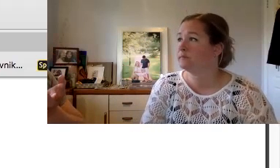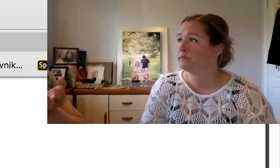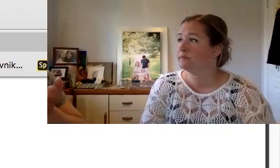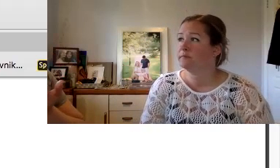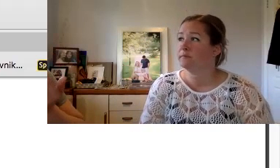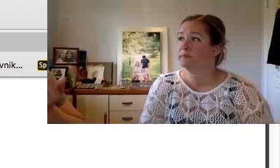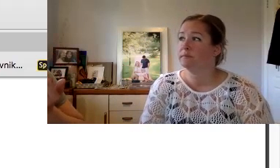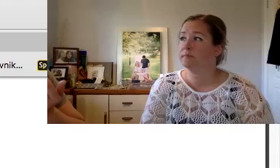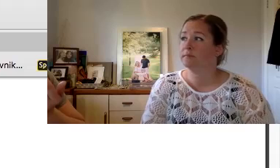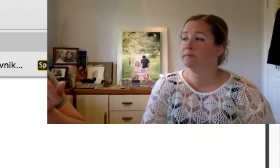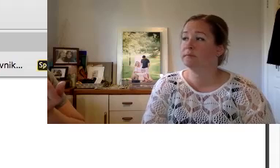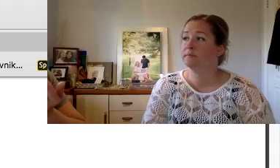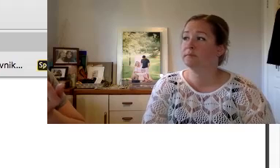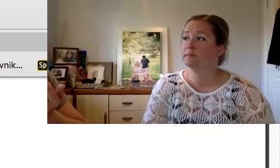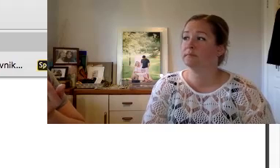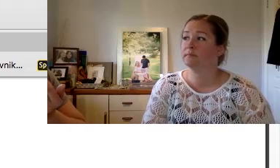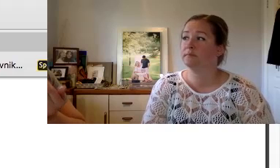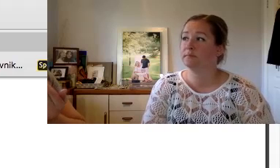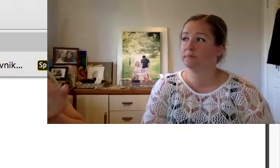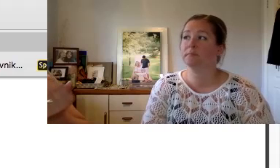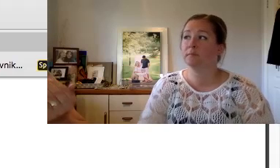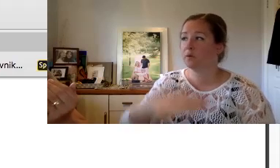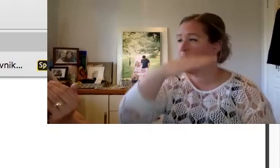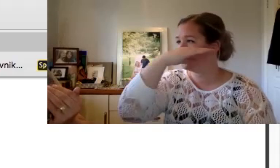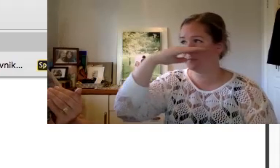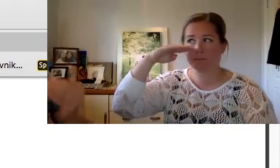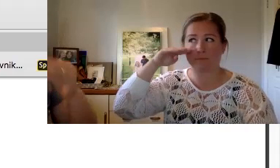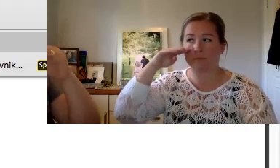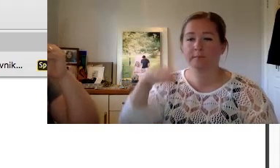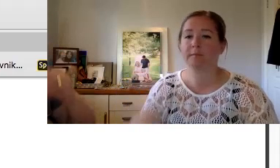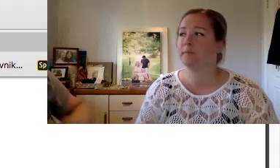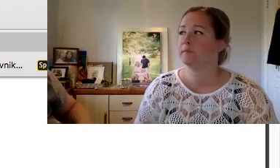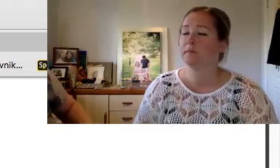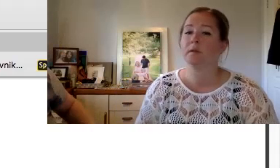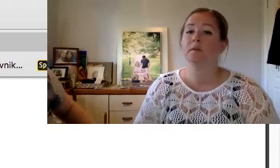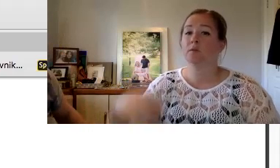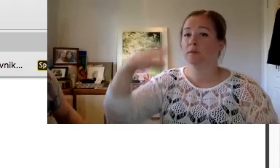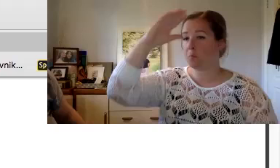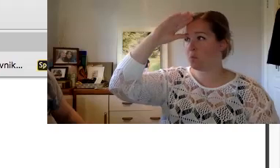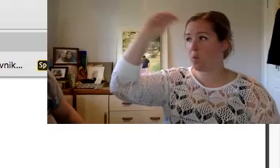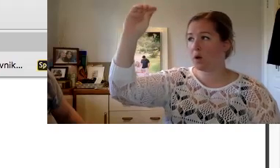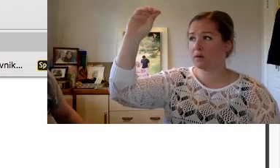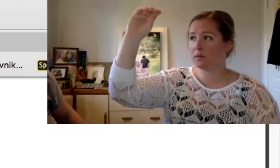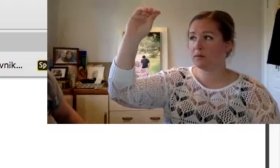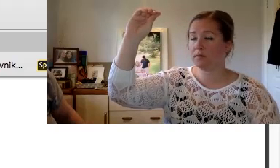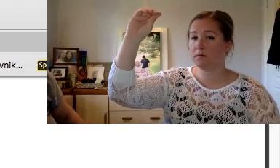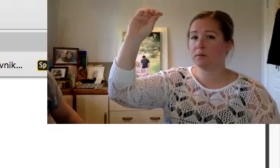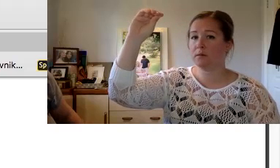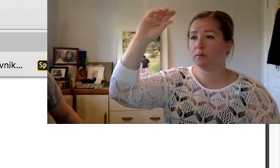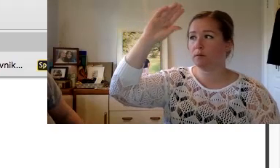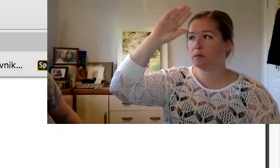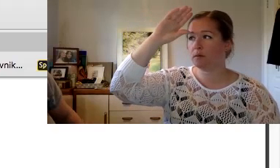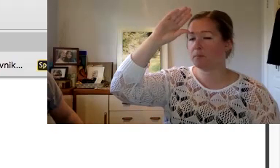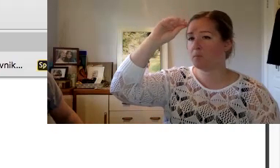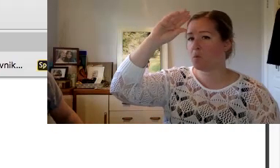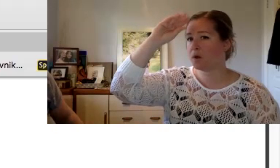from, the sign for a girl. It's below the face, below the nose. So let's try that again. Boy